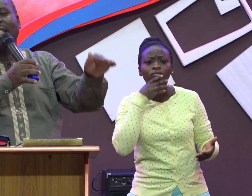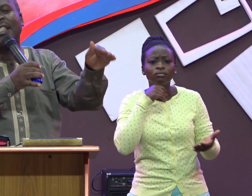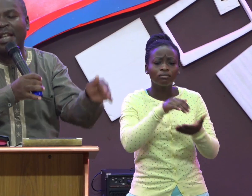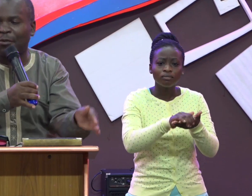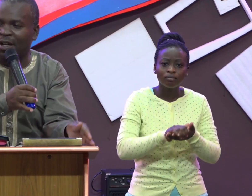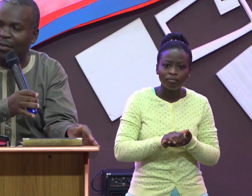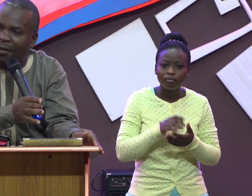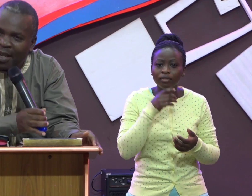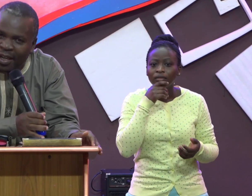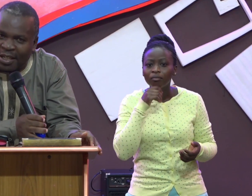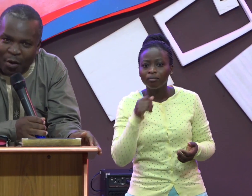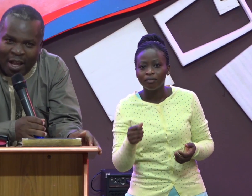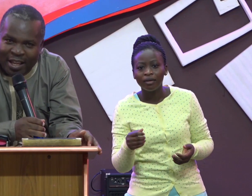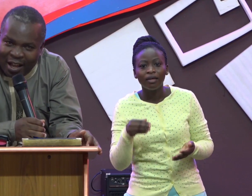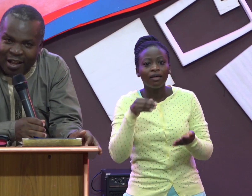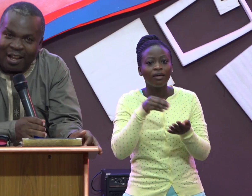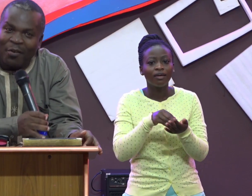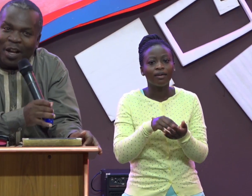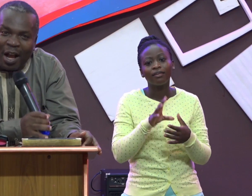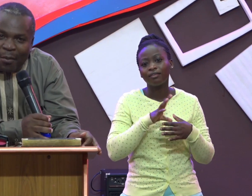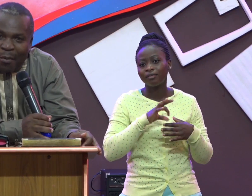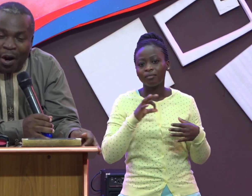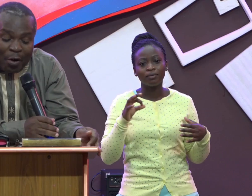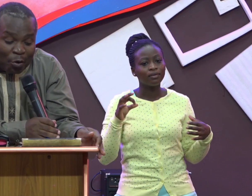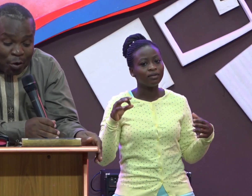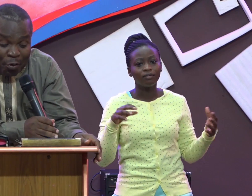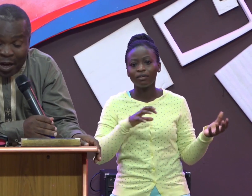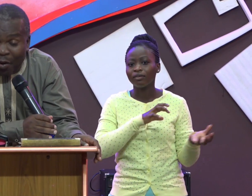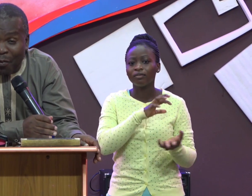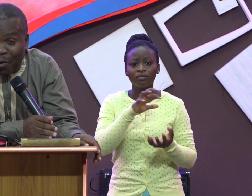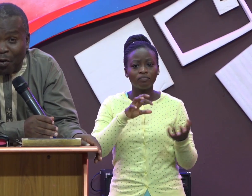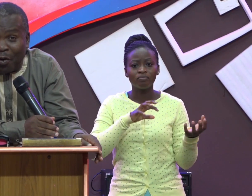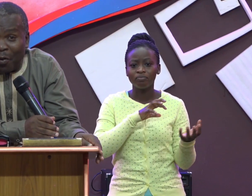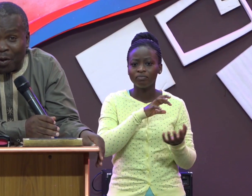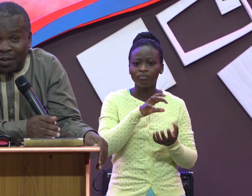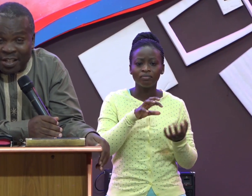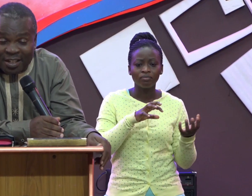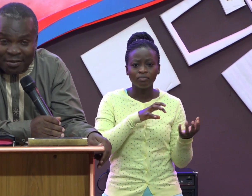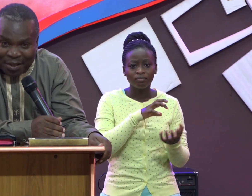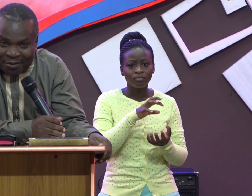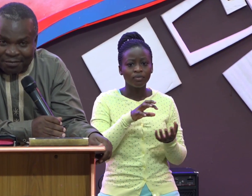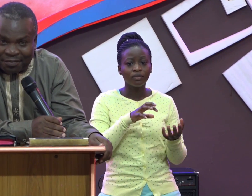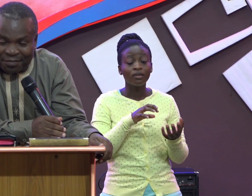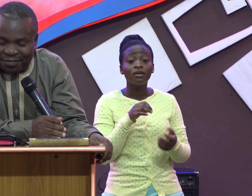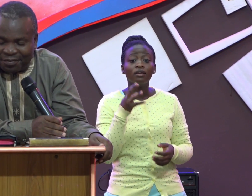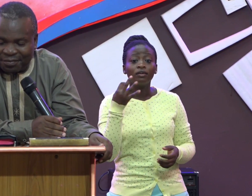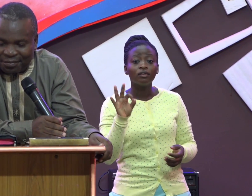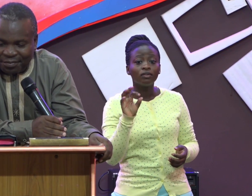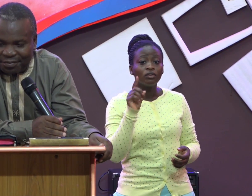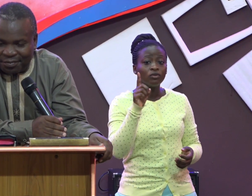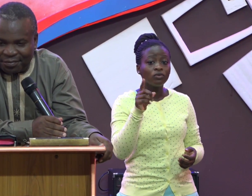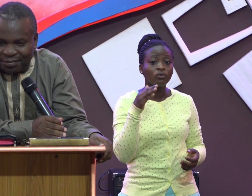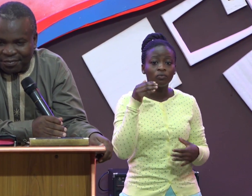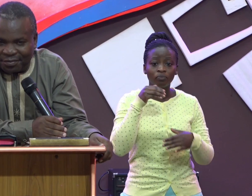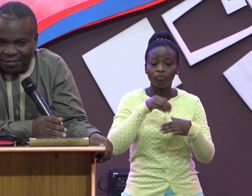N'olunaku n'enkiddamu. Ememe ng'etawaanya. Kigamba mugalooto bw'obeera ng'omwoyo. You can even have